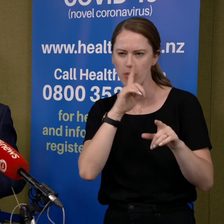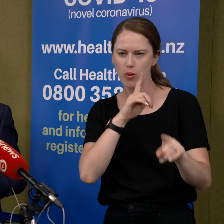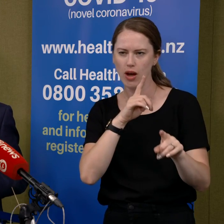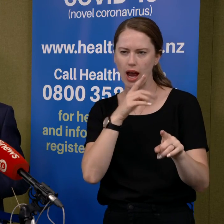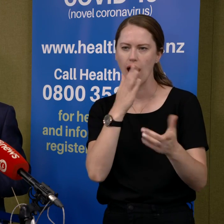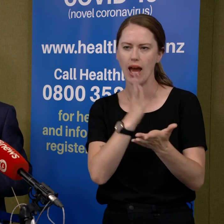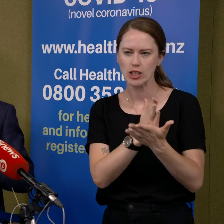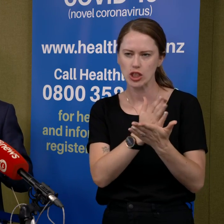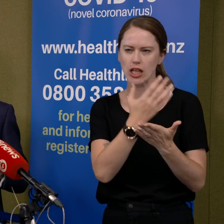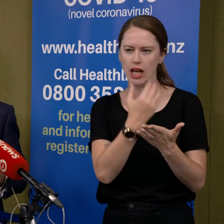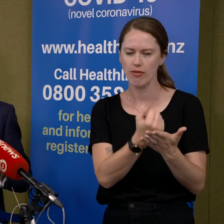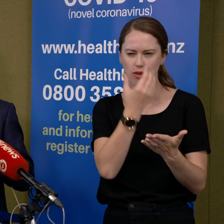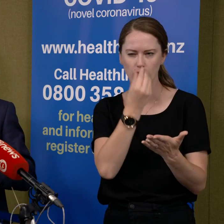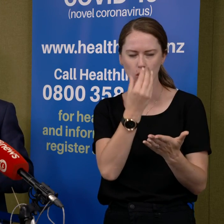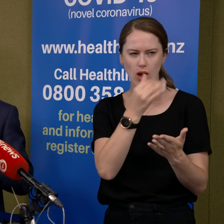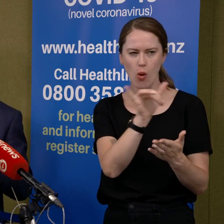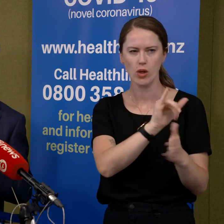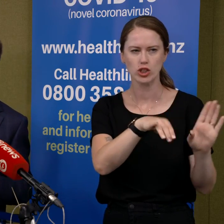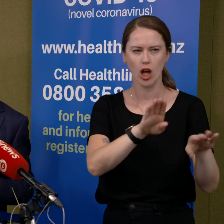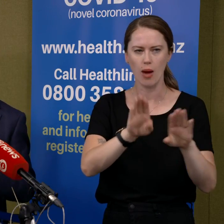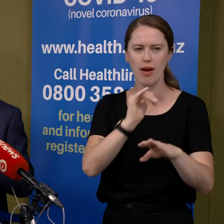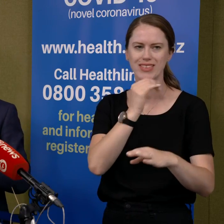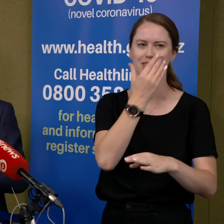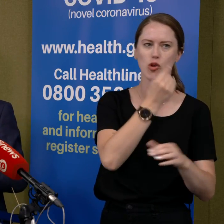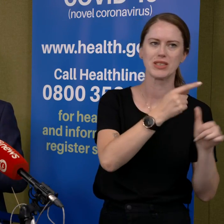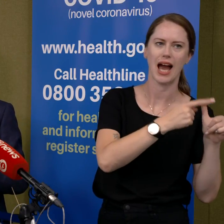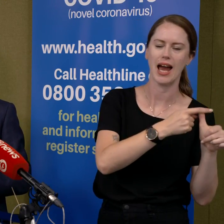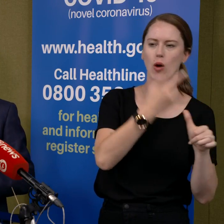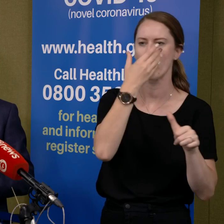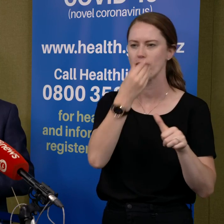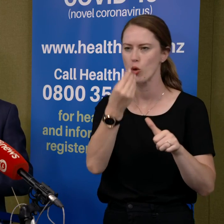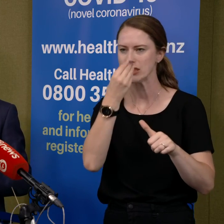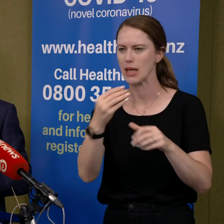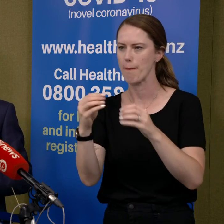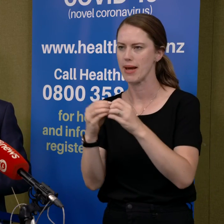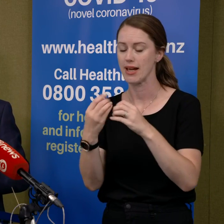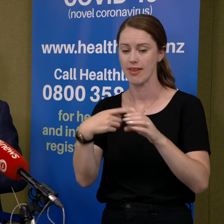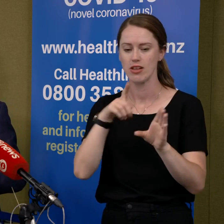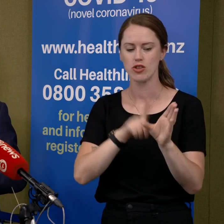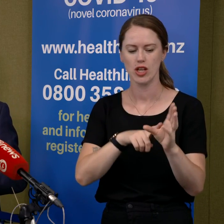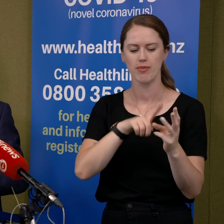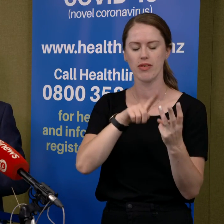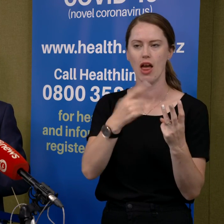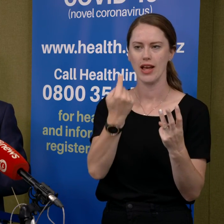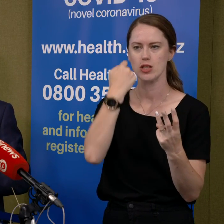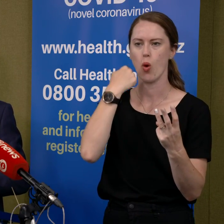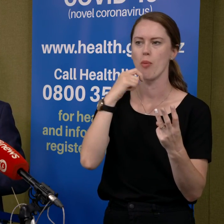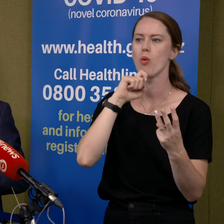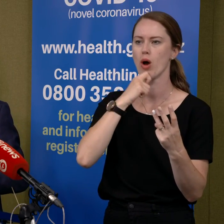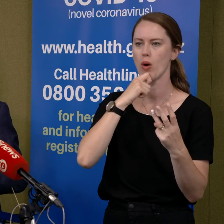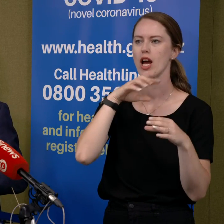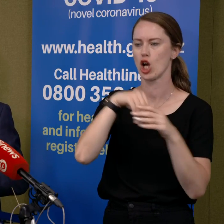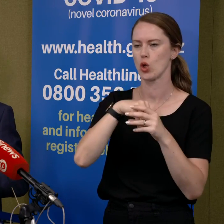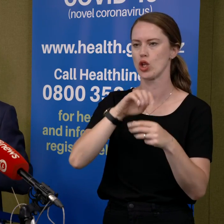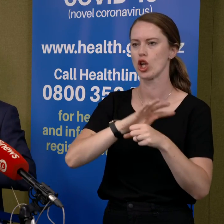actual influenza and which type, whether it's influenza A or influenza B. So what's happening this year is that swabbing we will